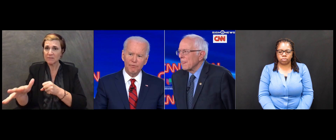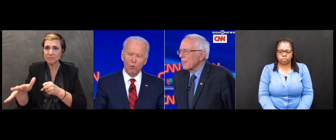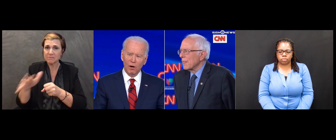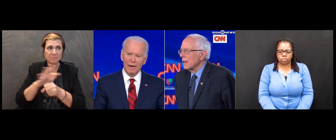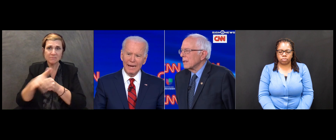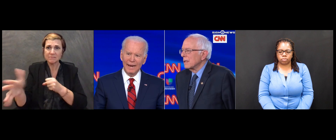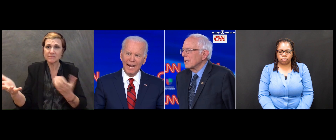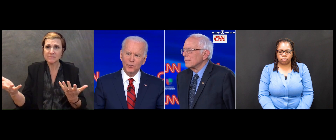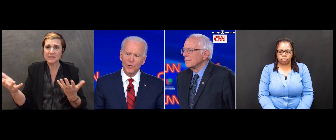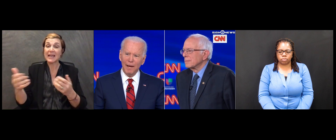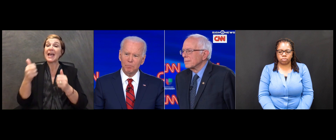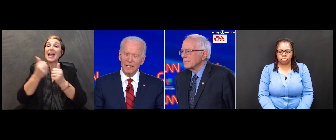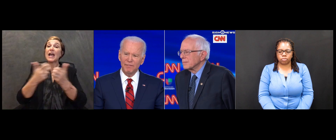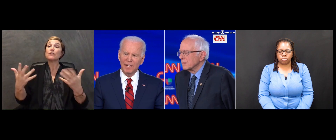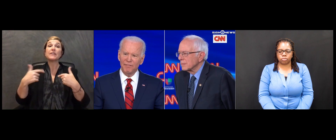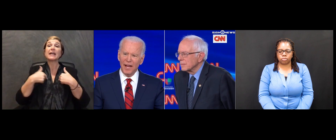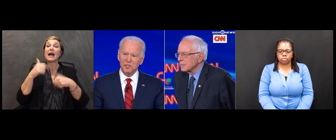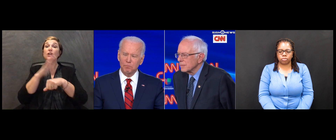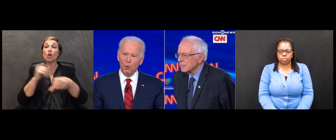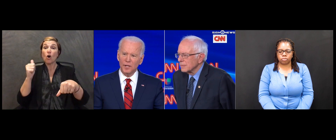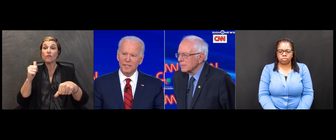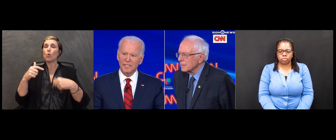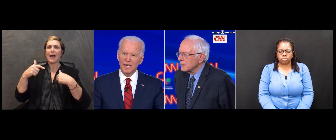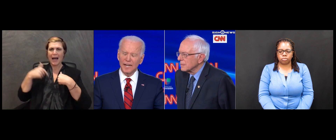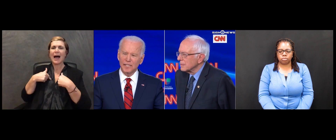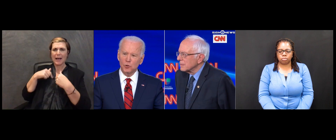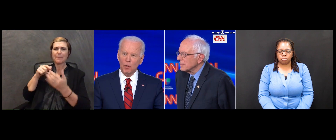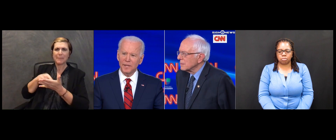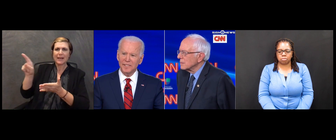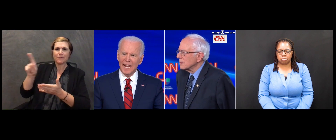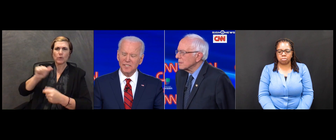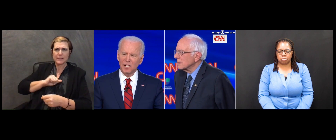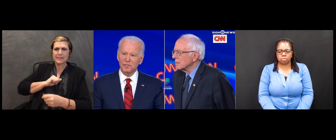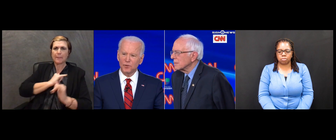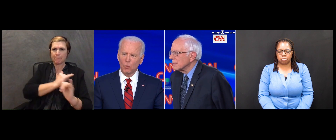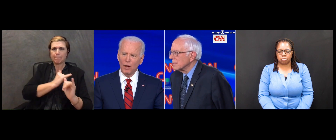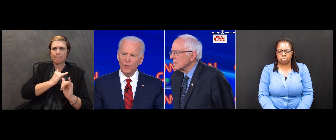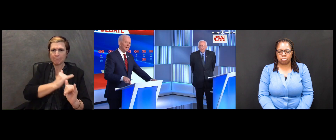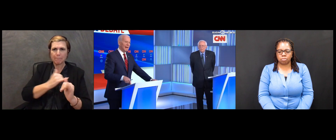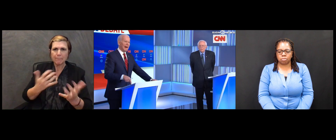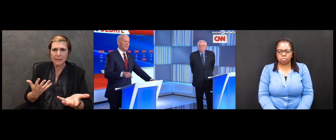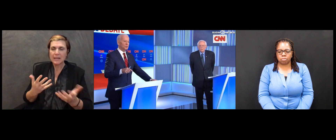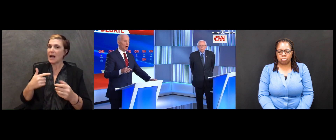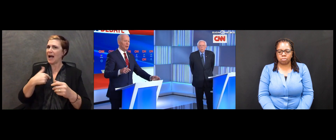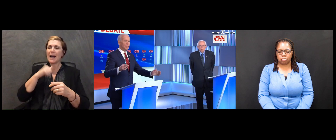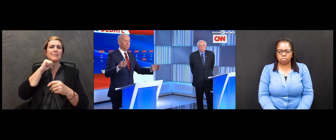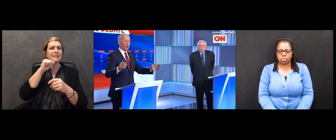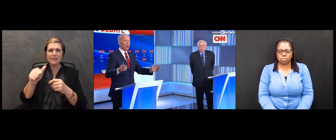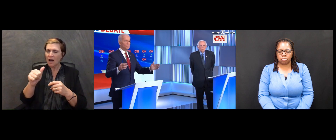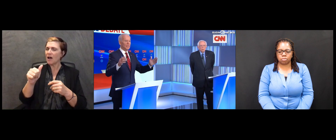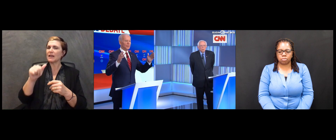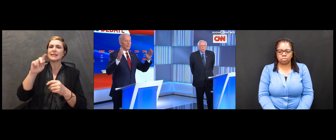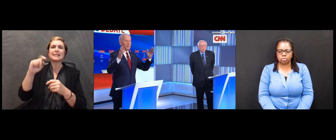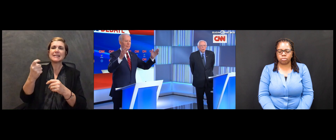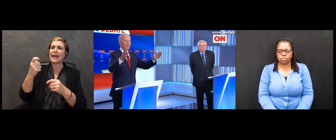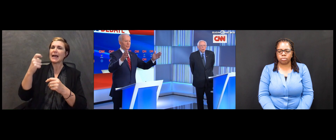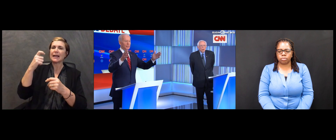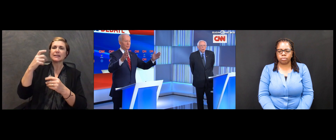I pay for. And I do not believe, and I have not supported these exorbitant tax cuts for the wealthy. I strongly